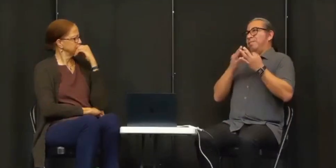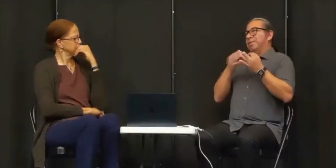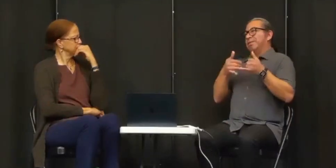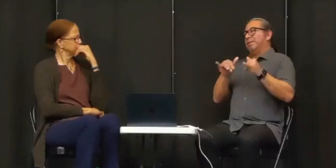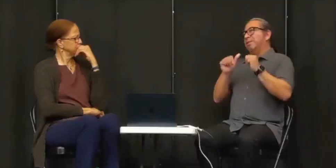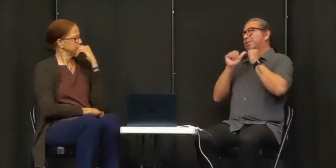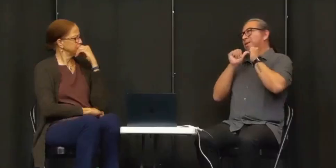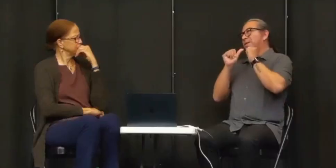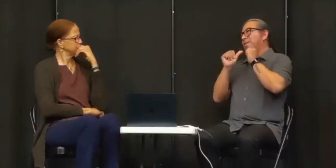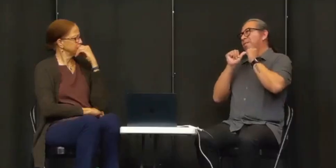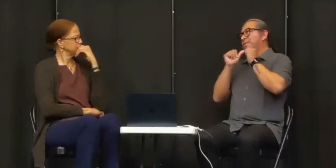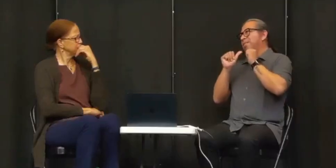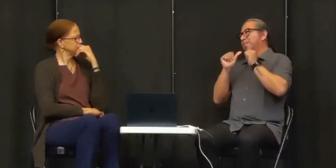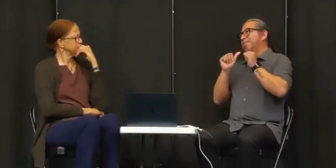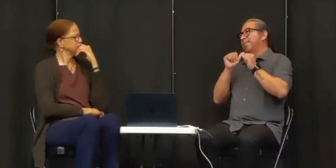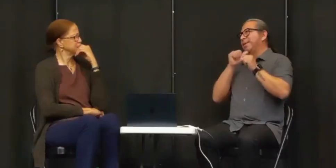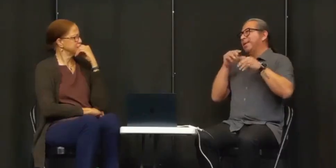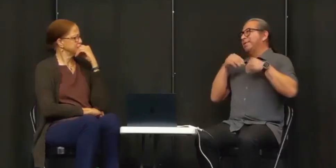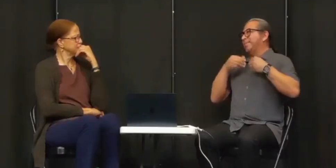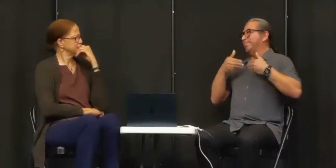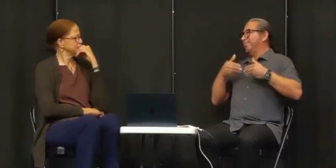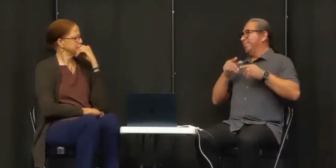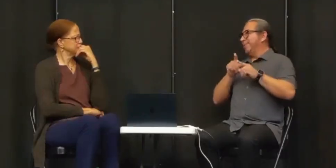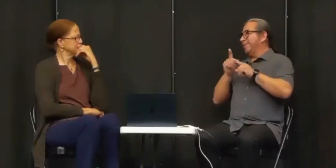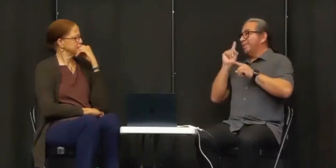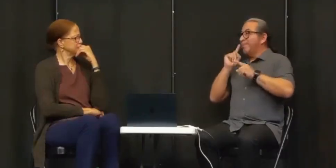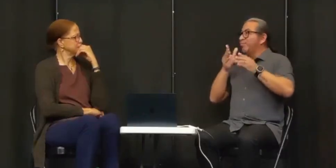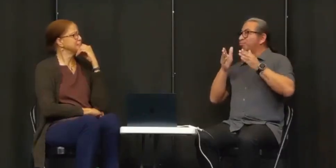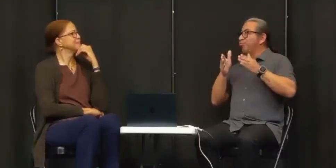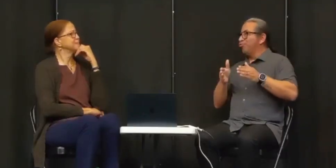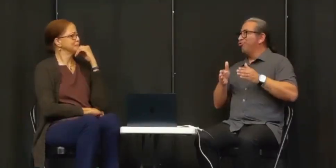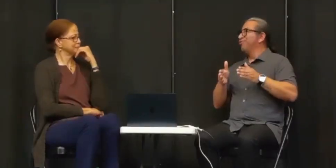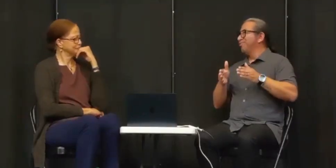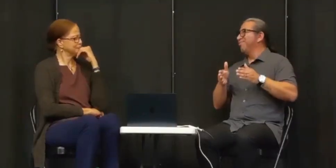Some families, like mine, there's a lot